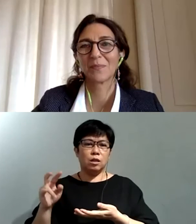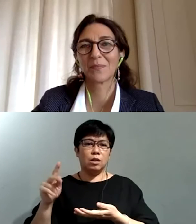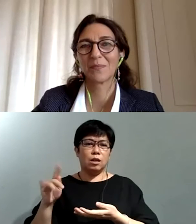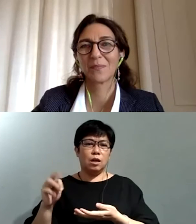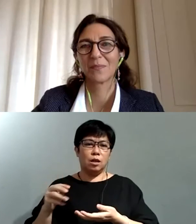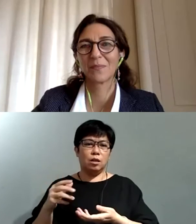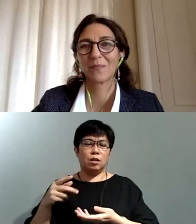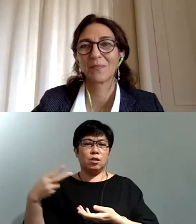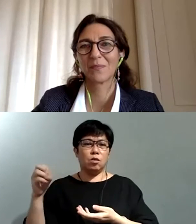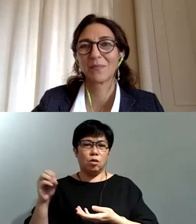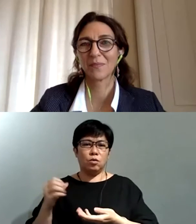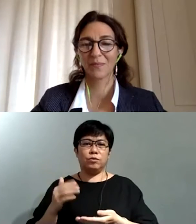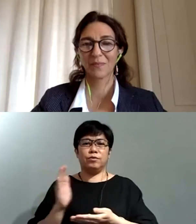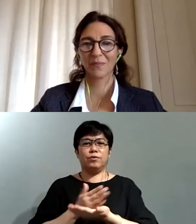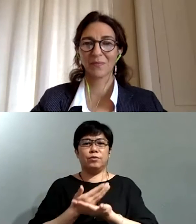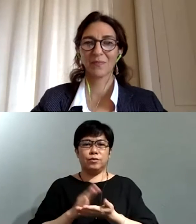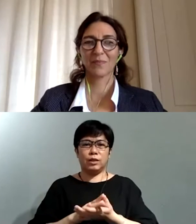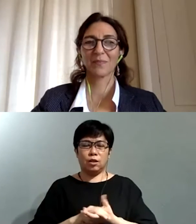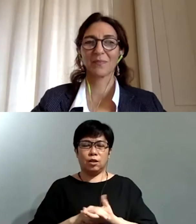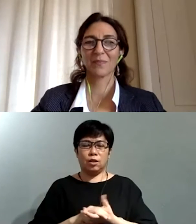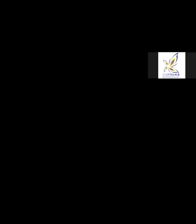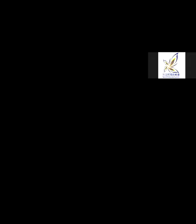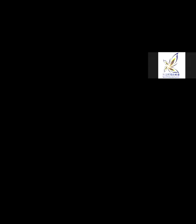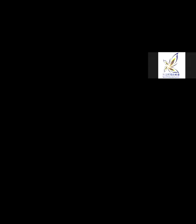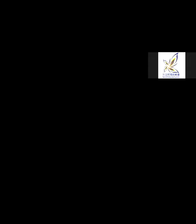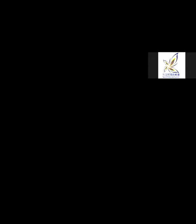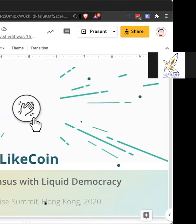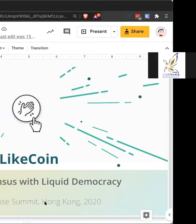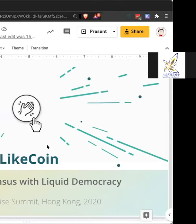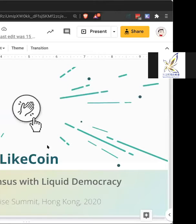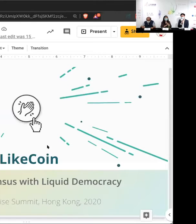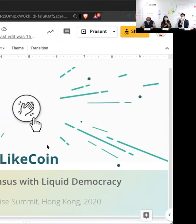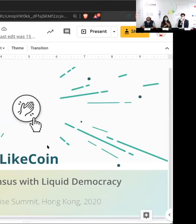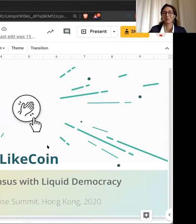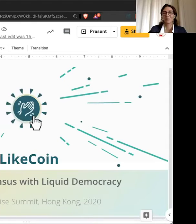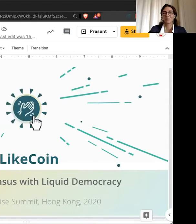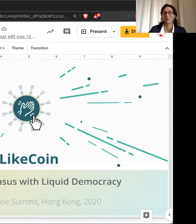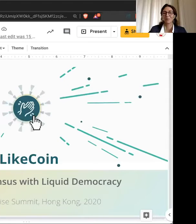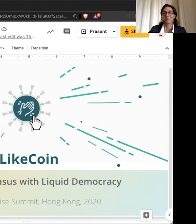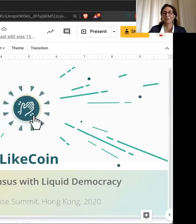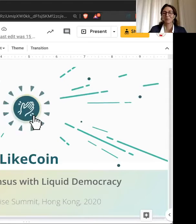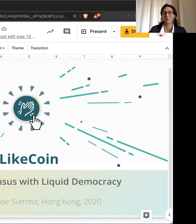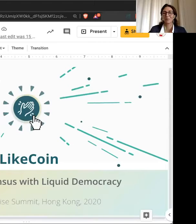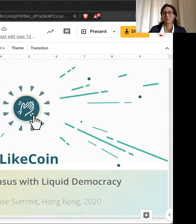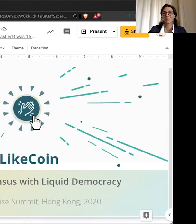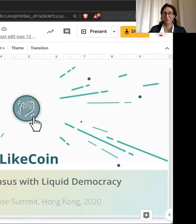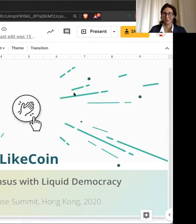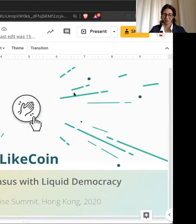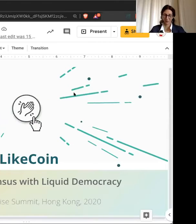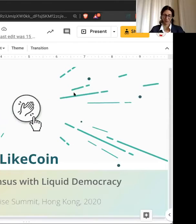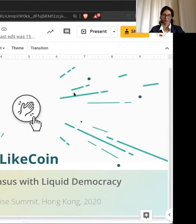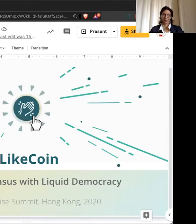ideas of LikeCons. Yeah, as all of us know, online community is a new form of community now.